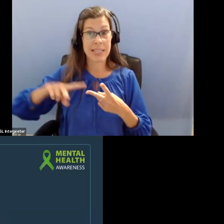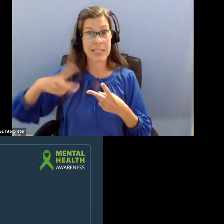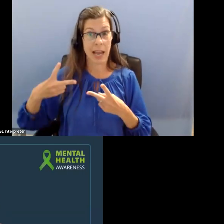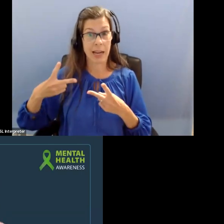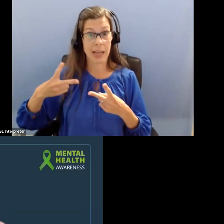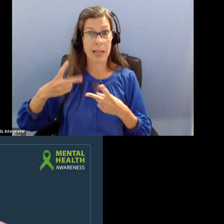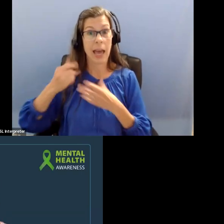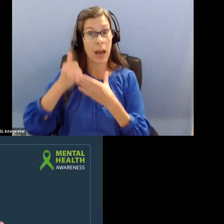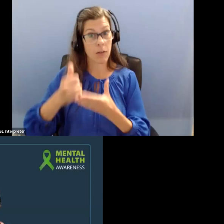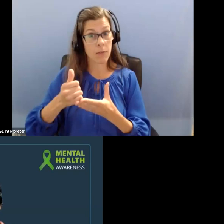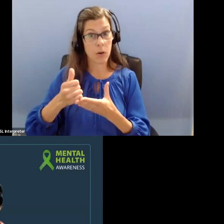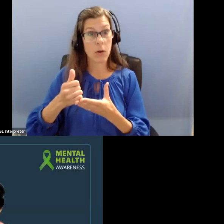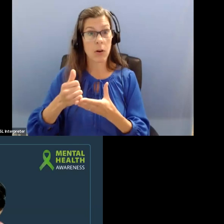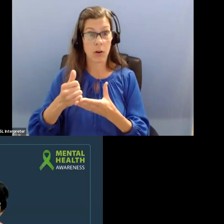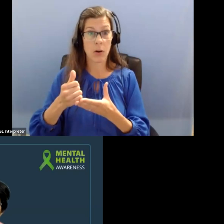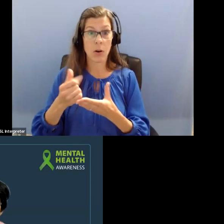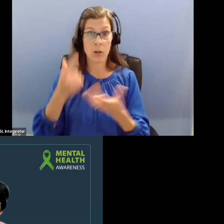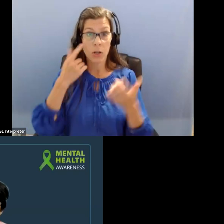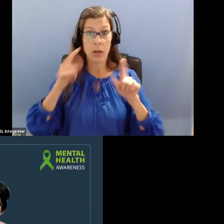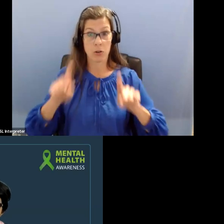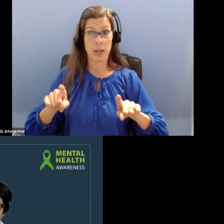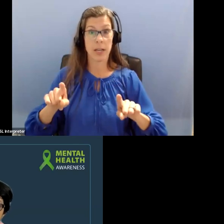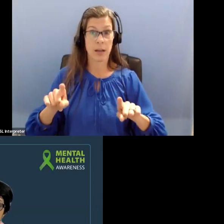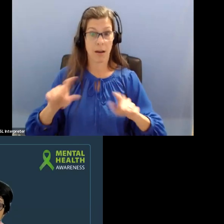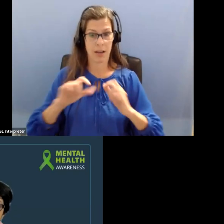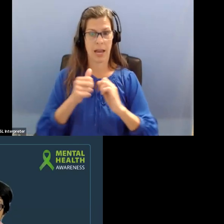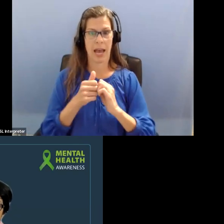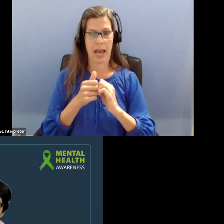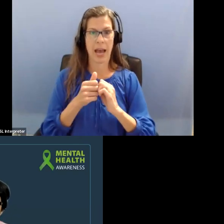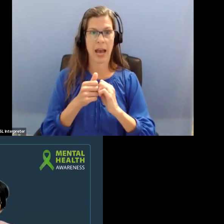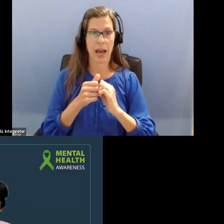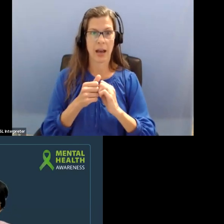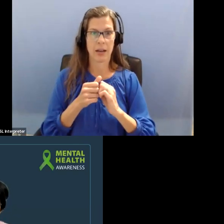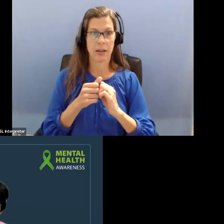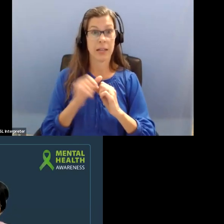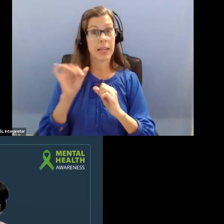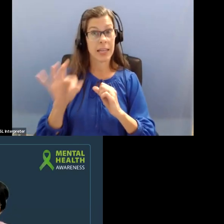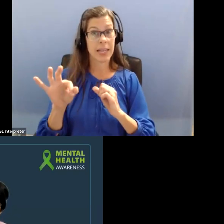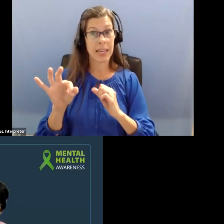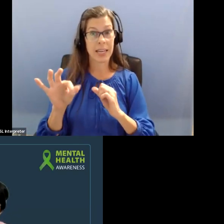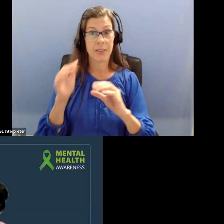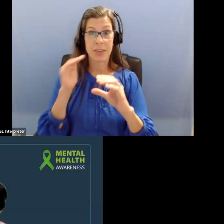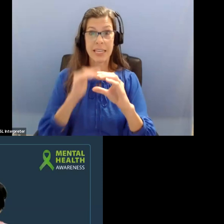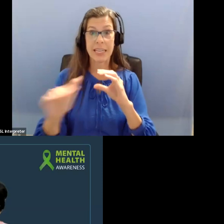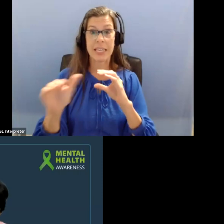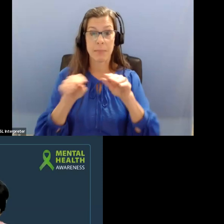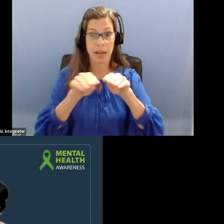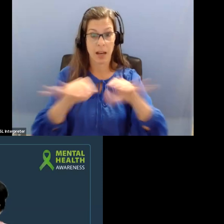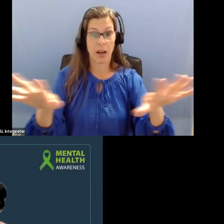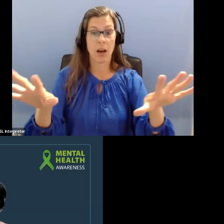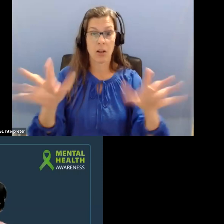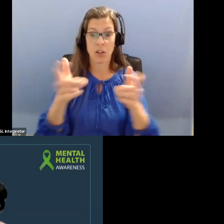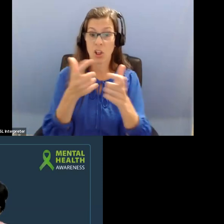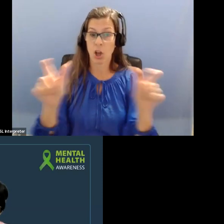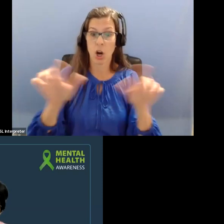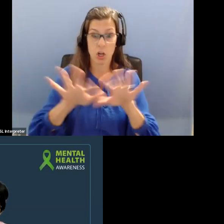to have some clarity or to agree on some clarity for how, for example, emails that are addressed to a large group like the steering committee